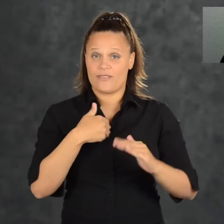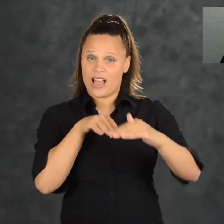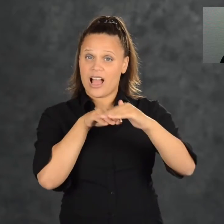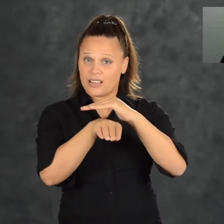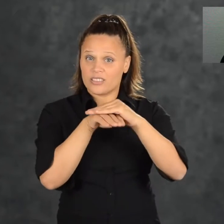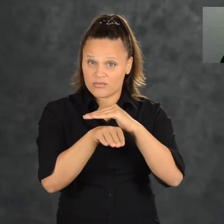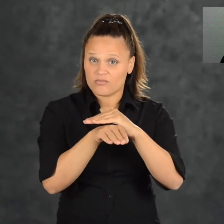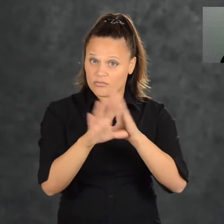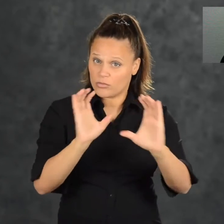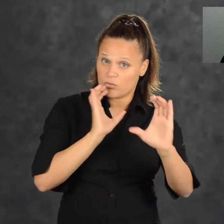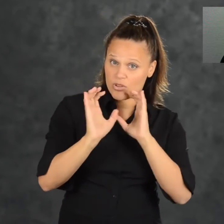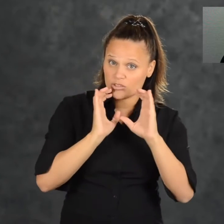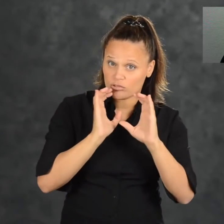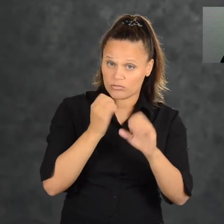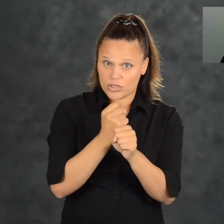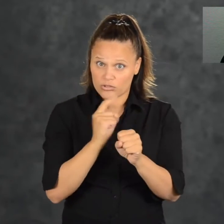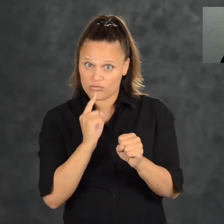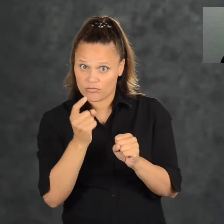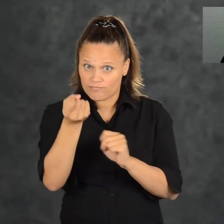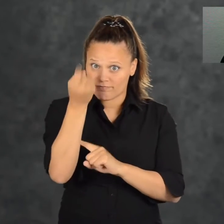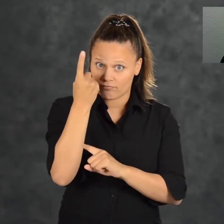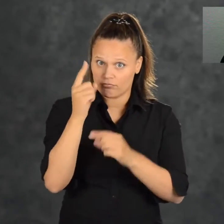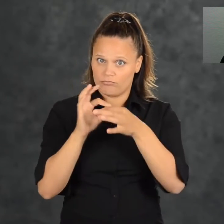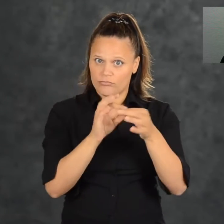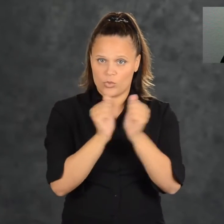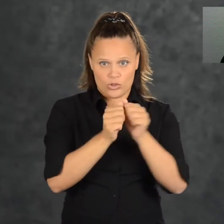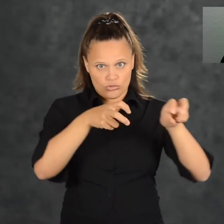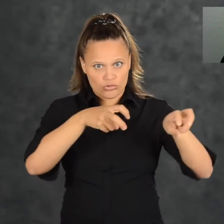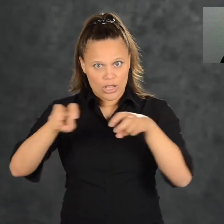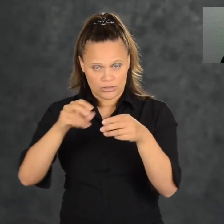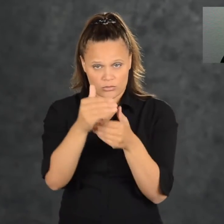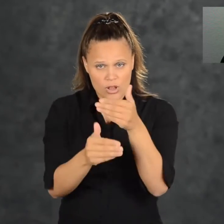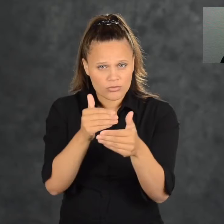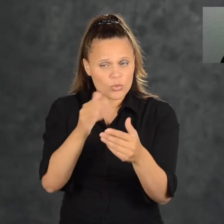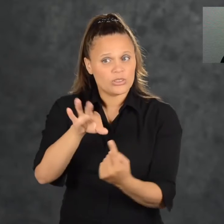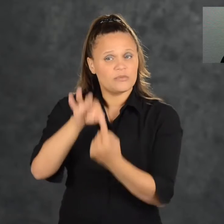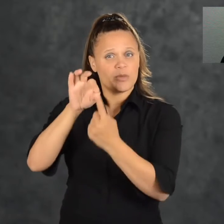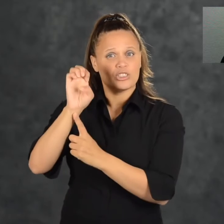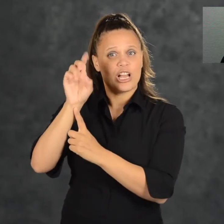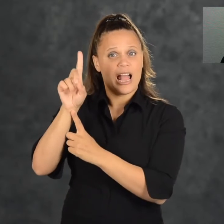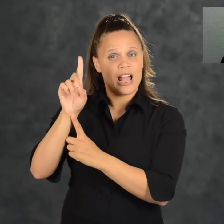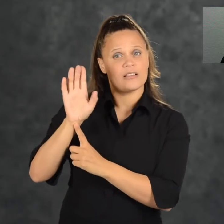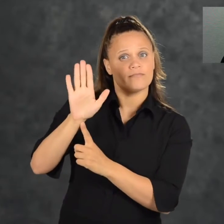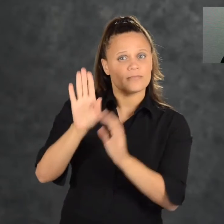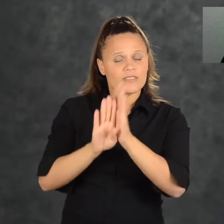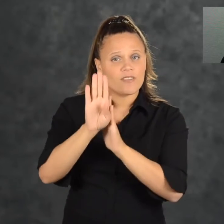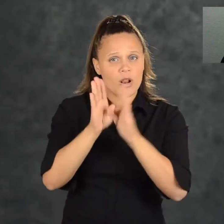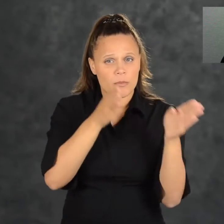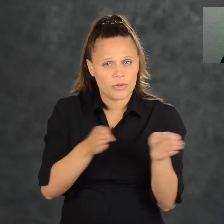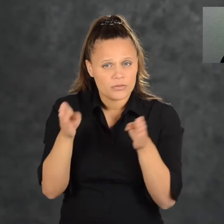Whether or not you struggle with written or spoken English, the transition process